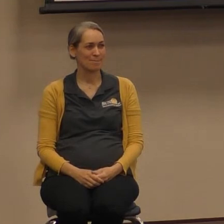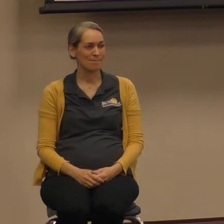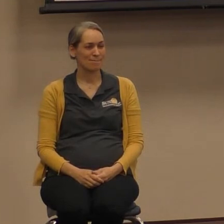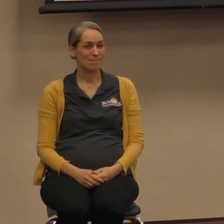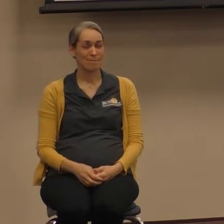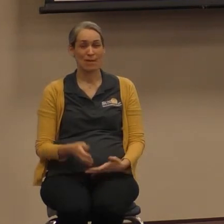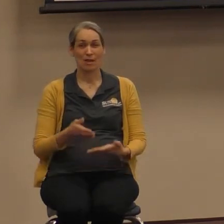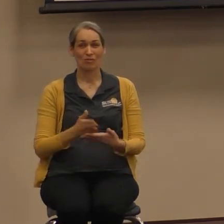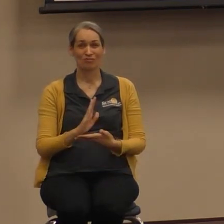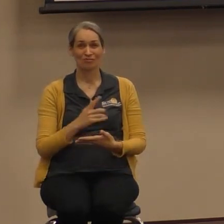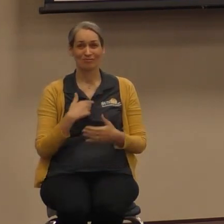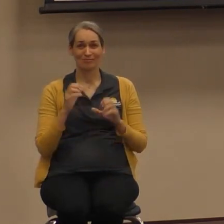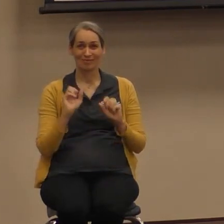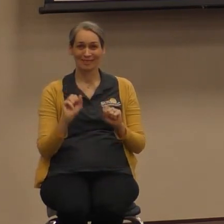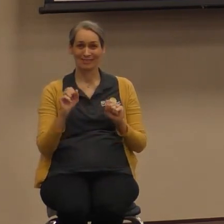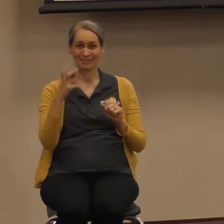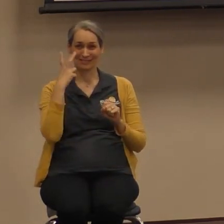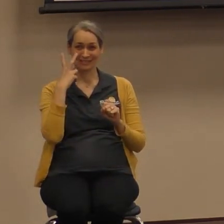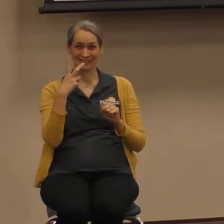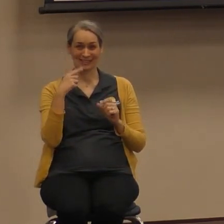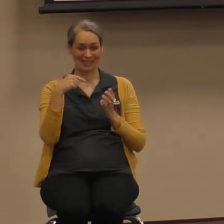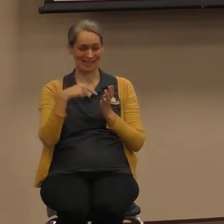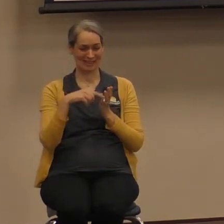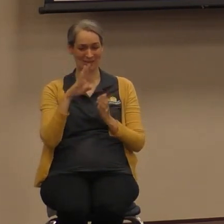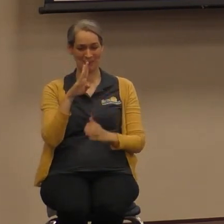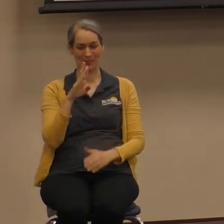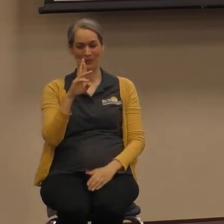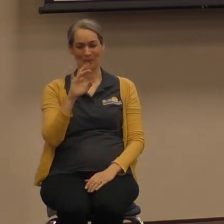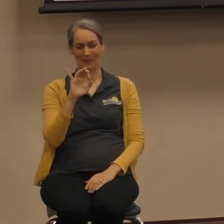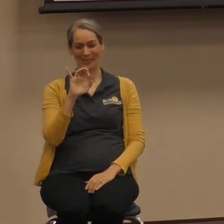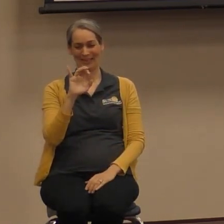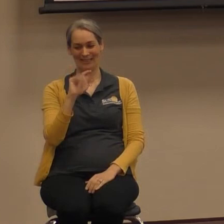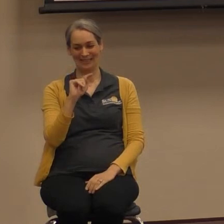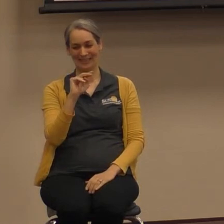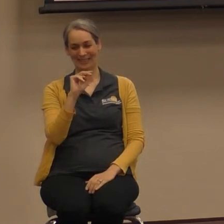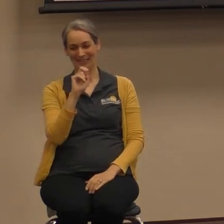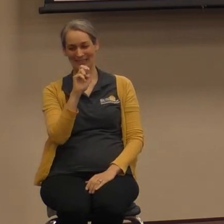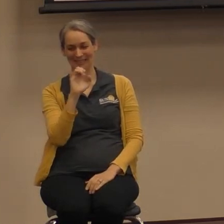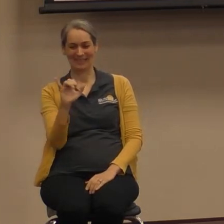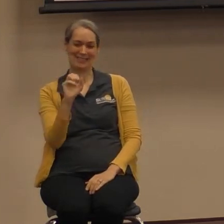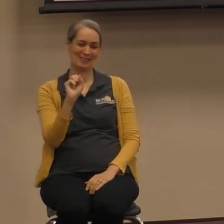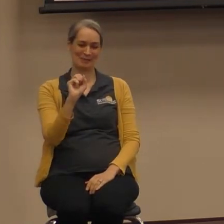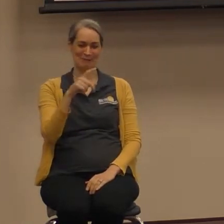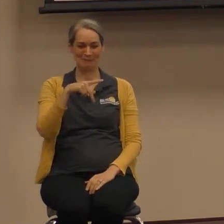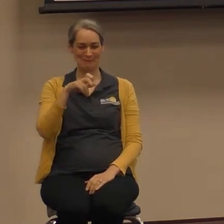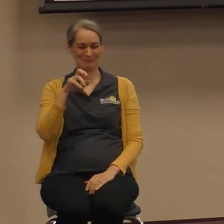All right, I can already tell that this Britney Spears mic is going to be causing me issues.